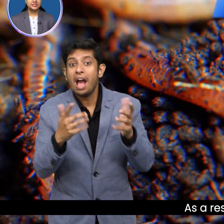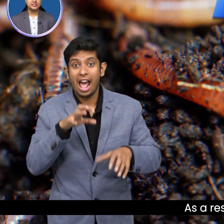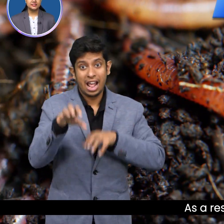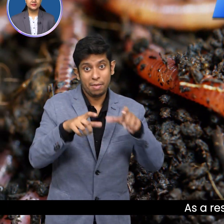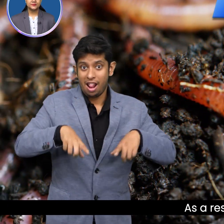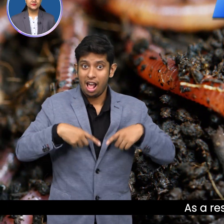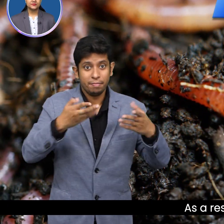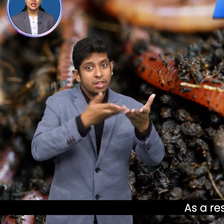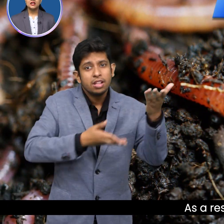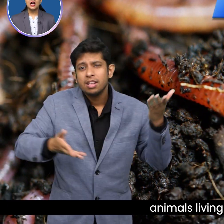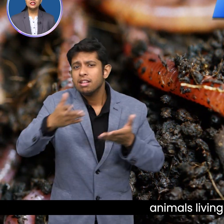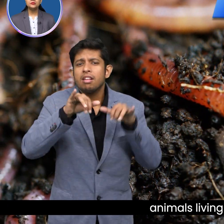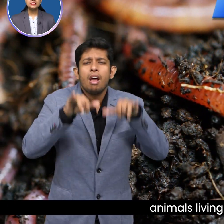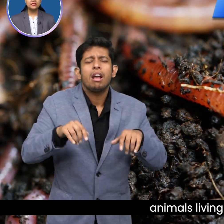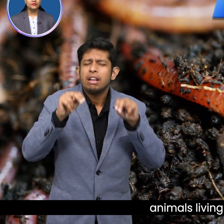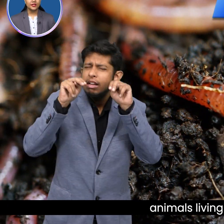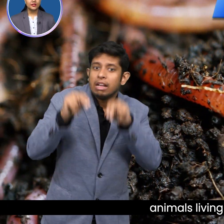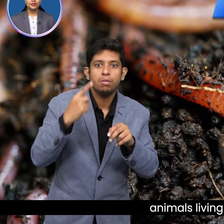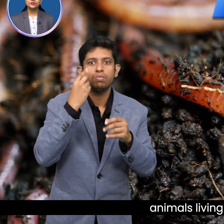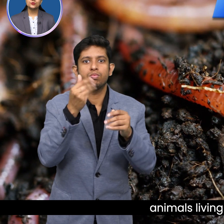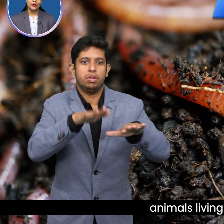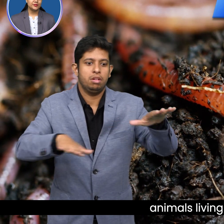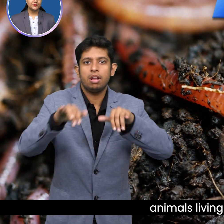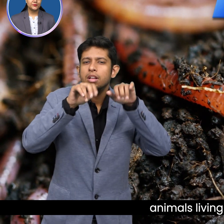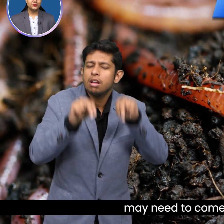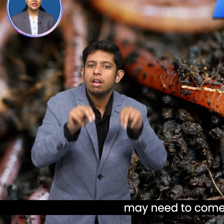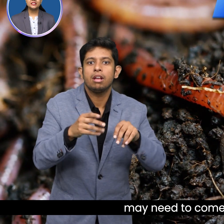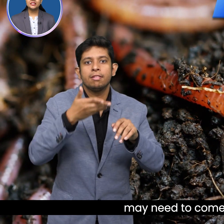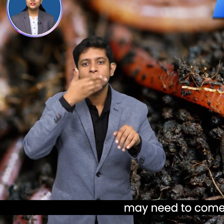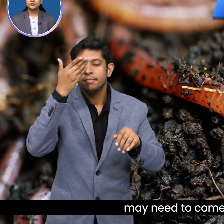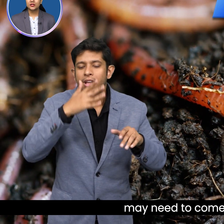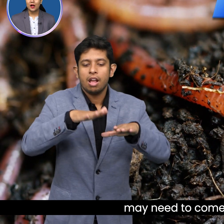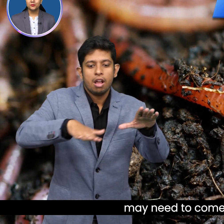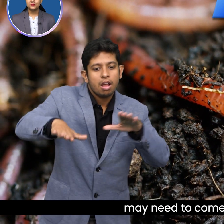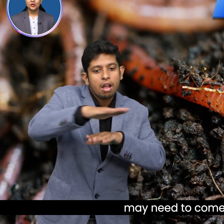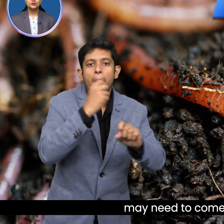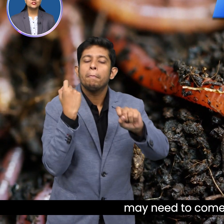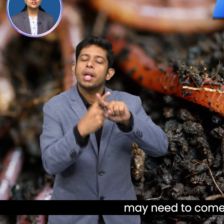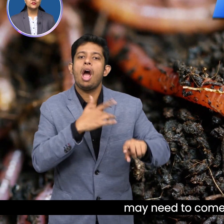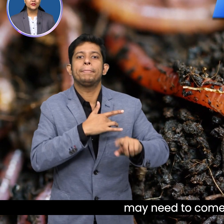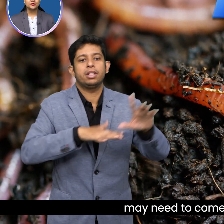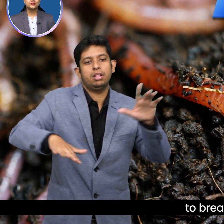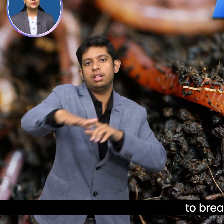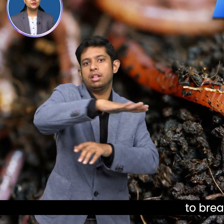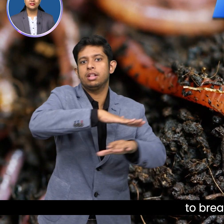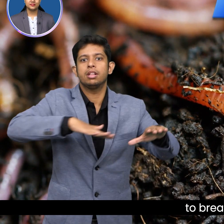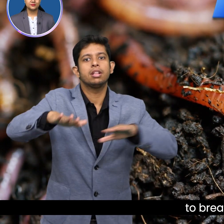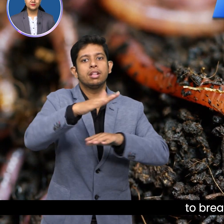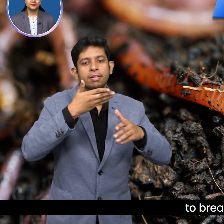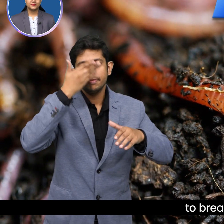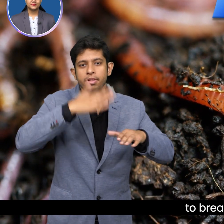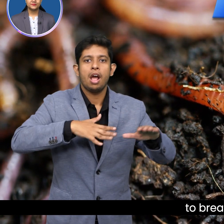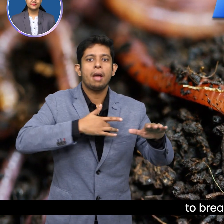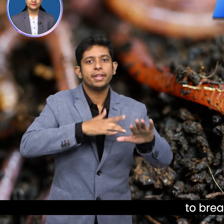As a result, animals living in the soil may need to come to the surface to breathe.